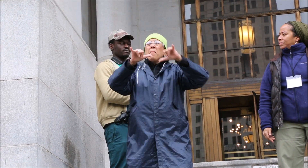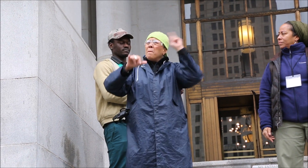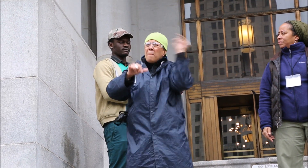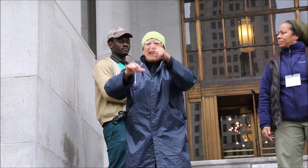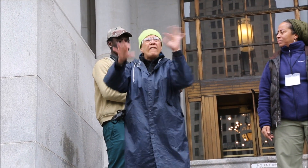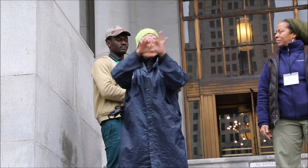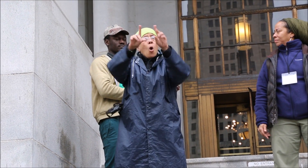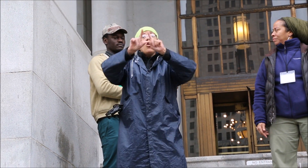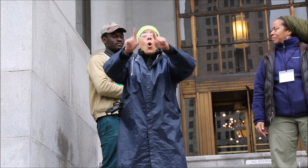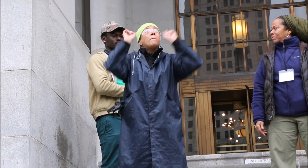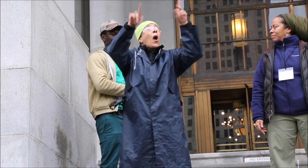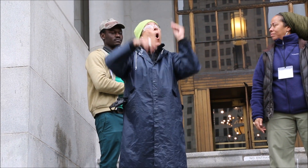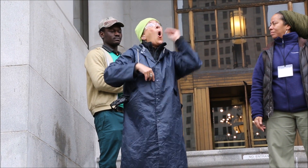So what are we here for today?